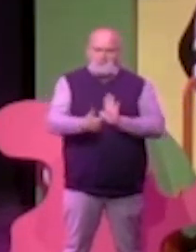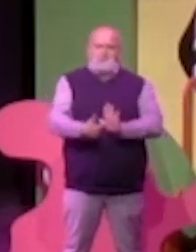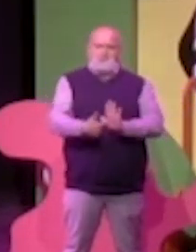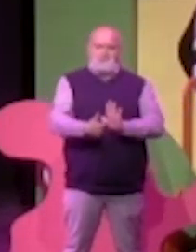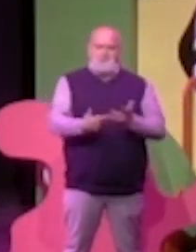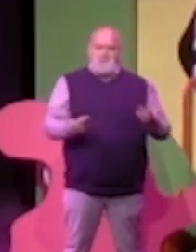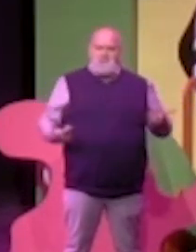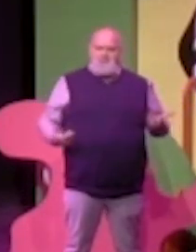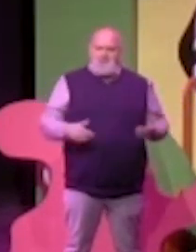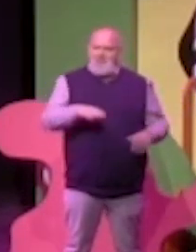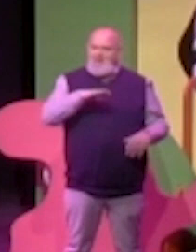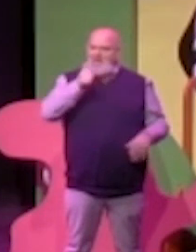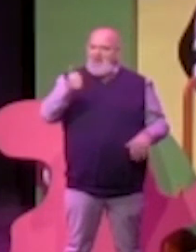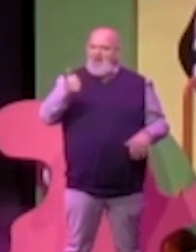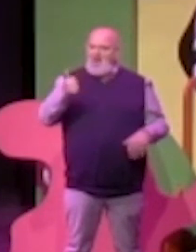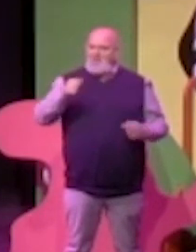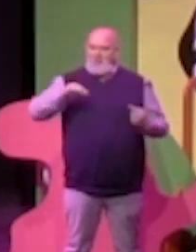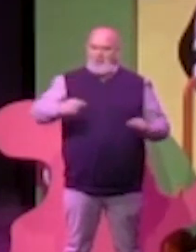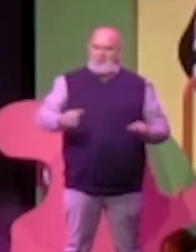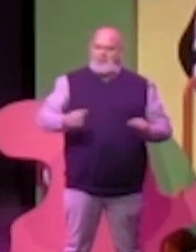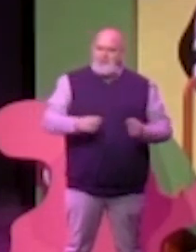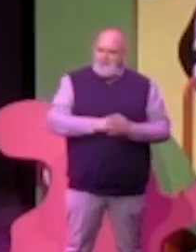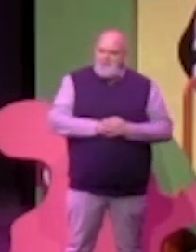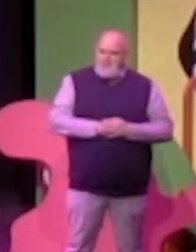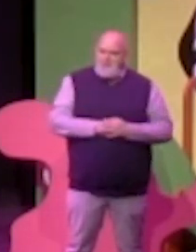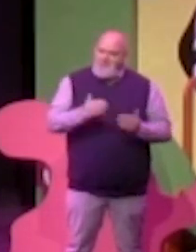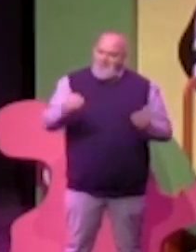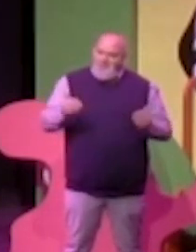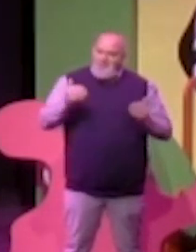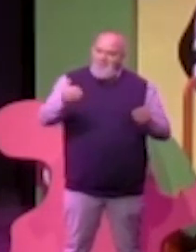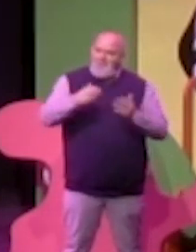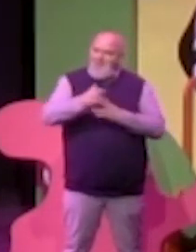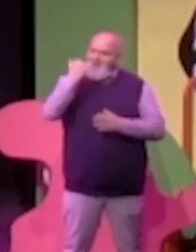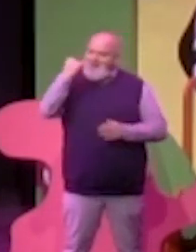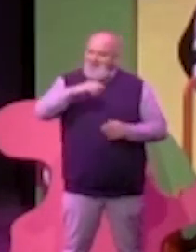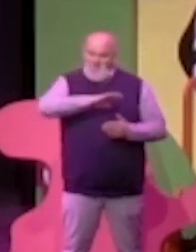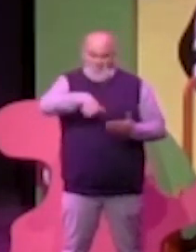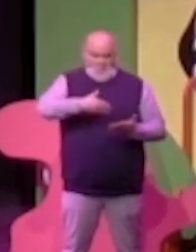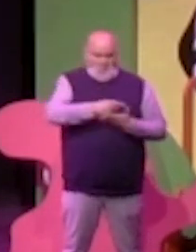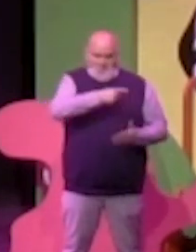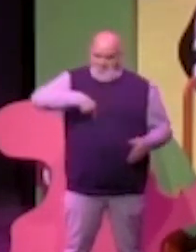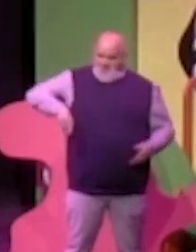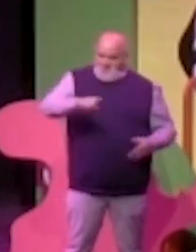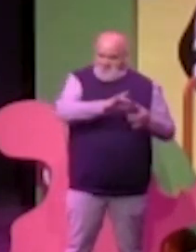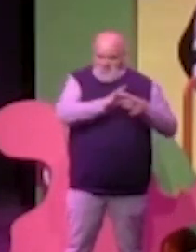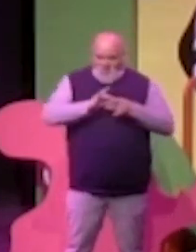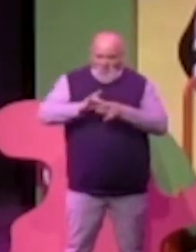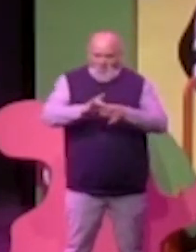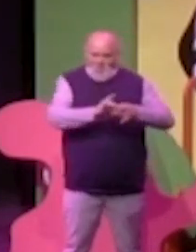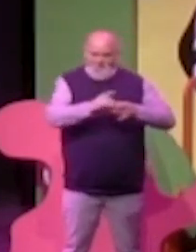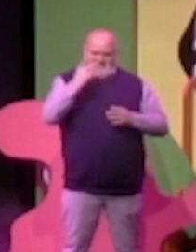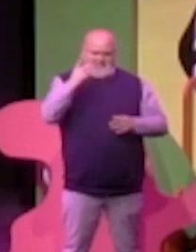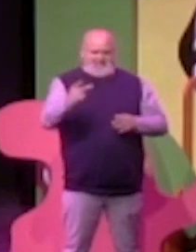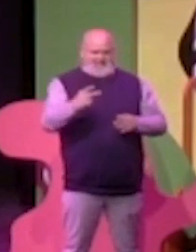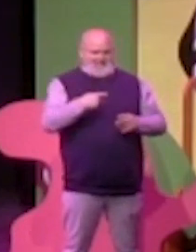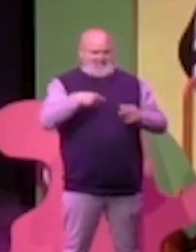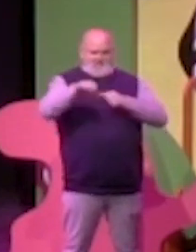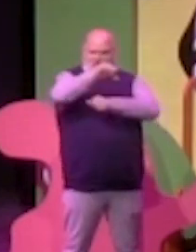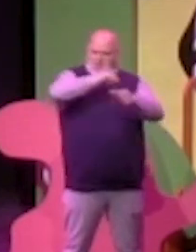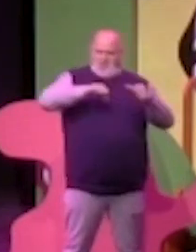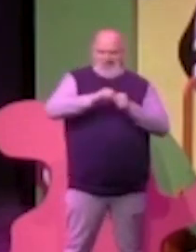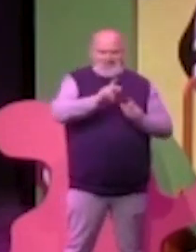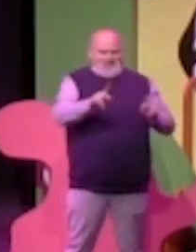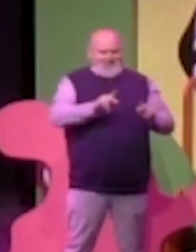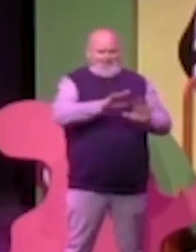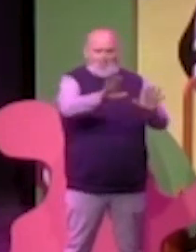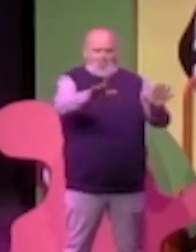not sort of have harm. And going further, the idea that we could all belong and see the humanity in one another. And so in